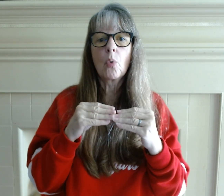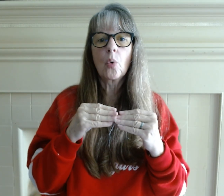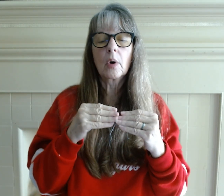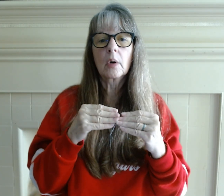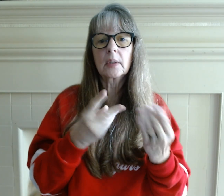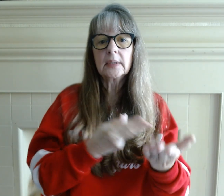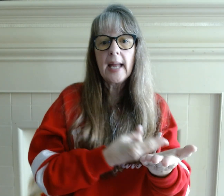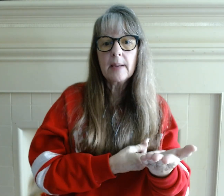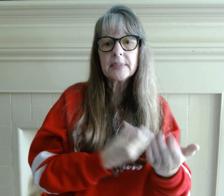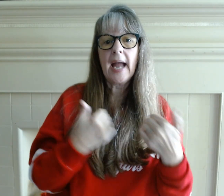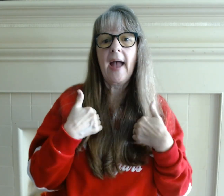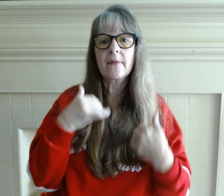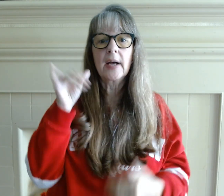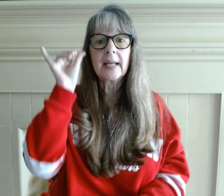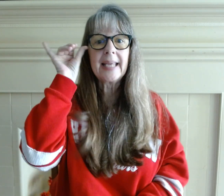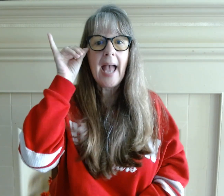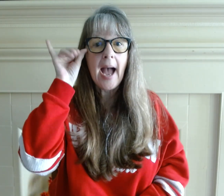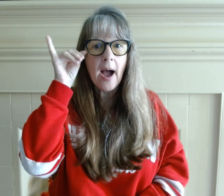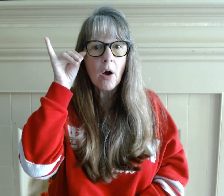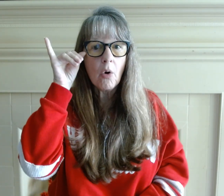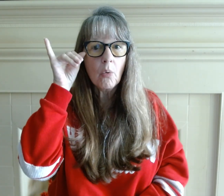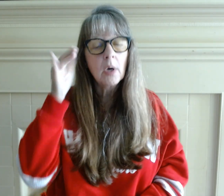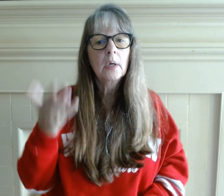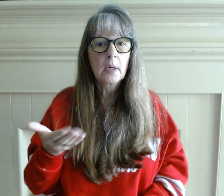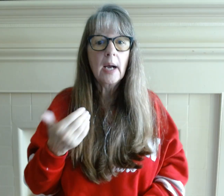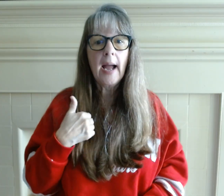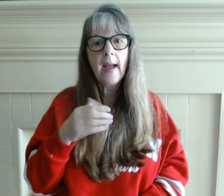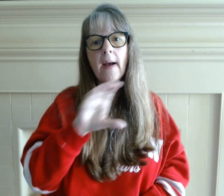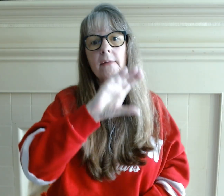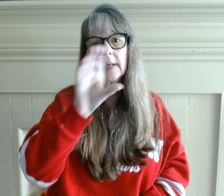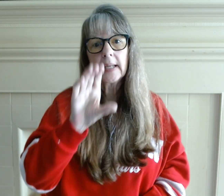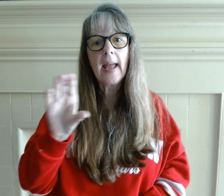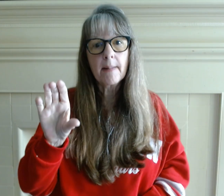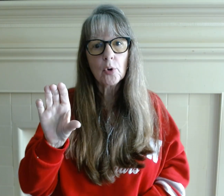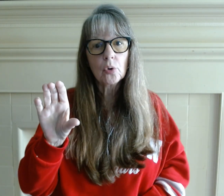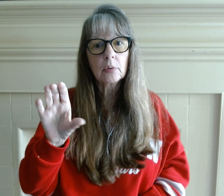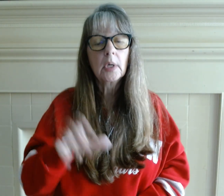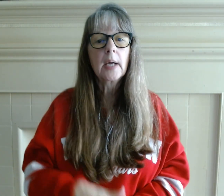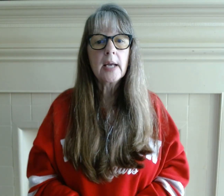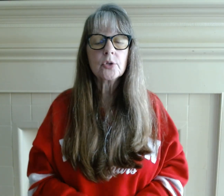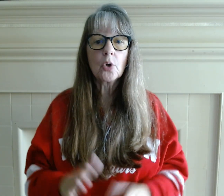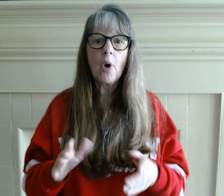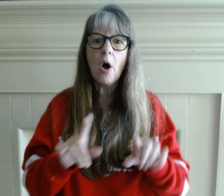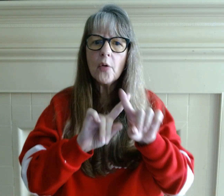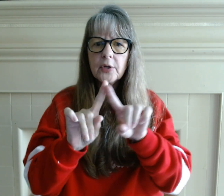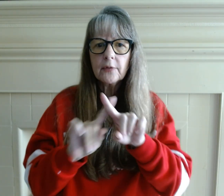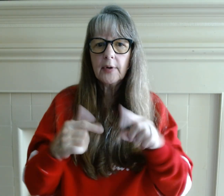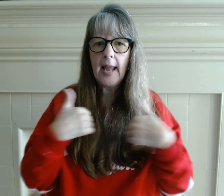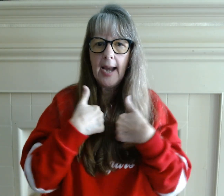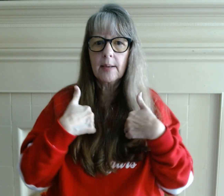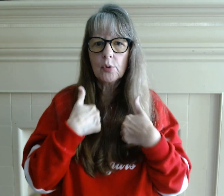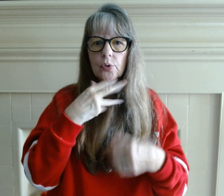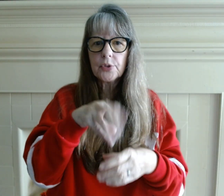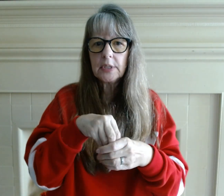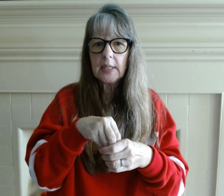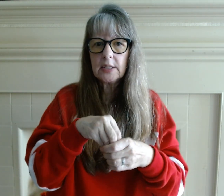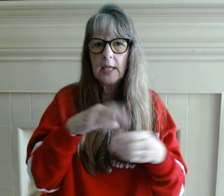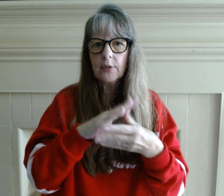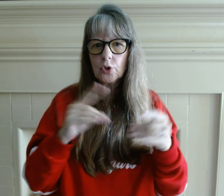more lambs. I have a cow. I have a camel. And so all the different animals that's in the